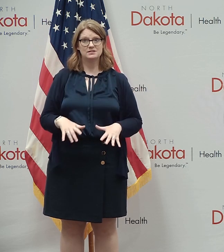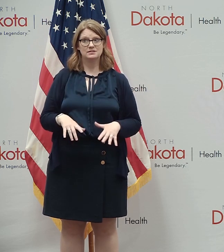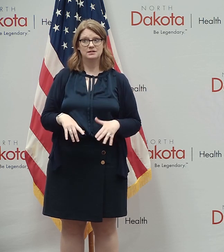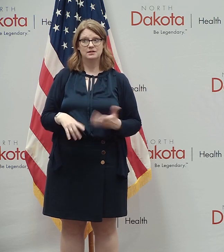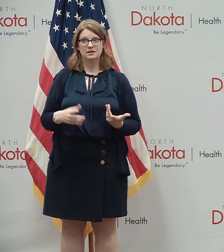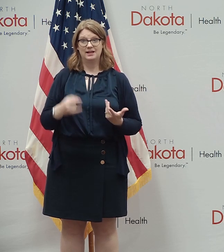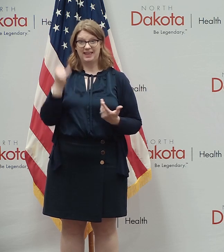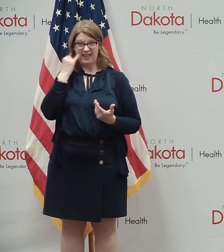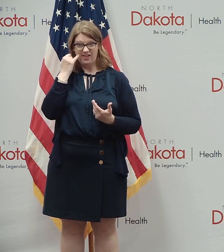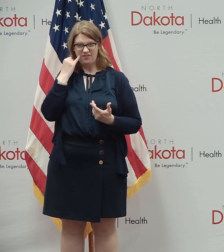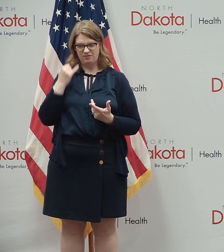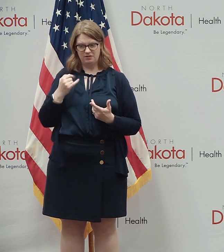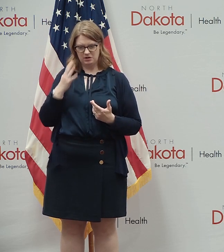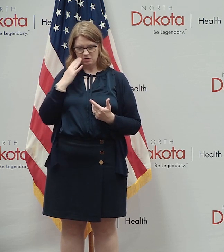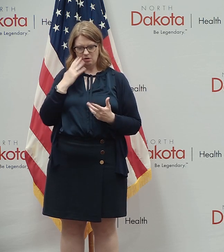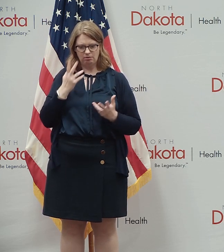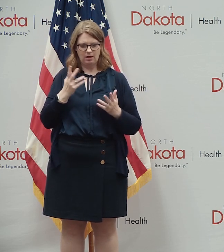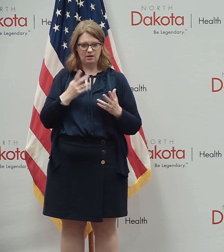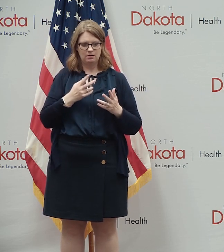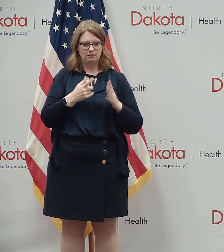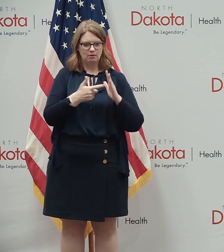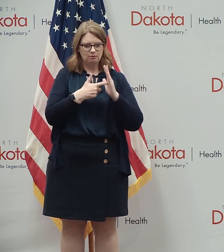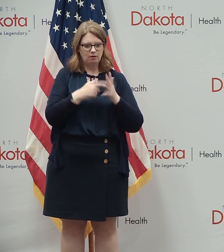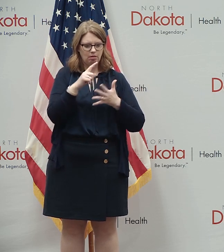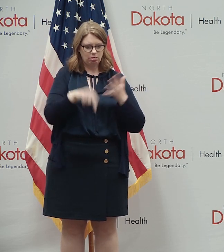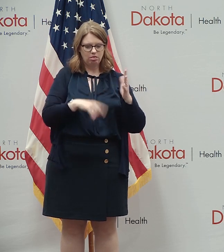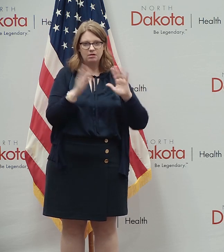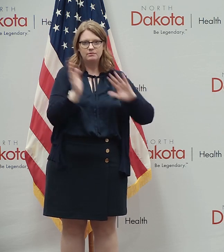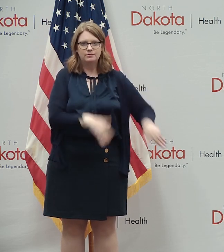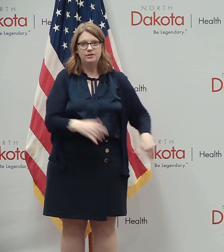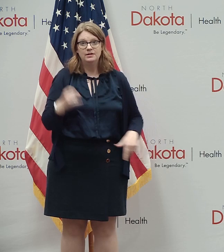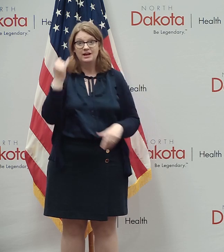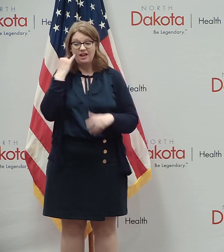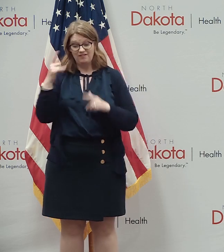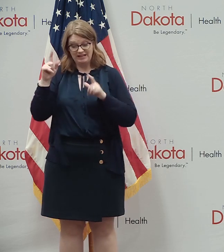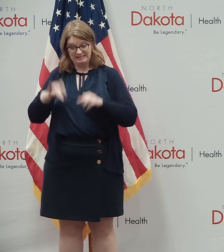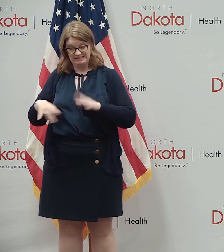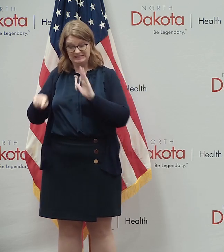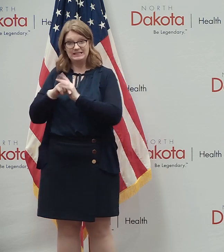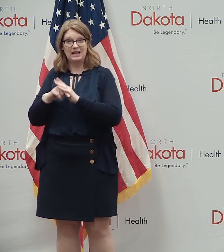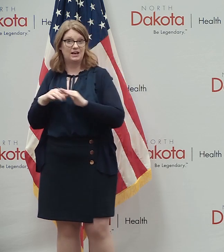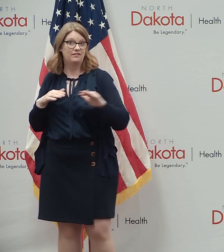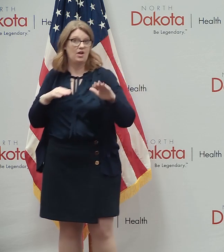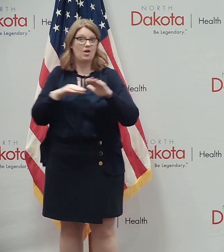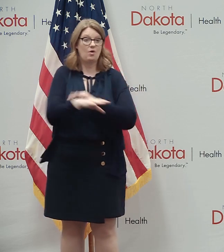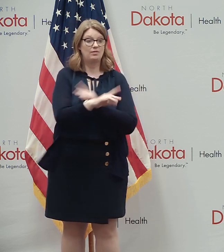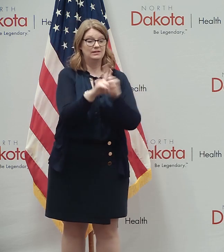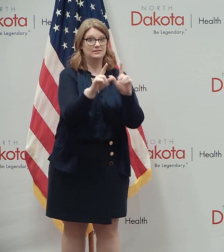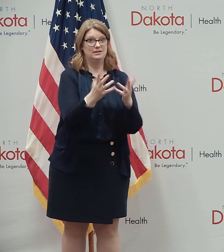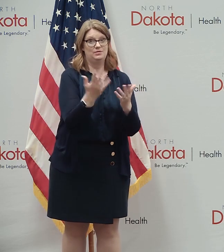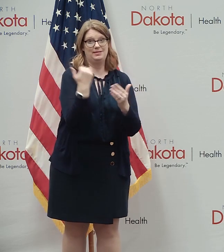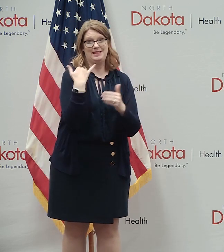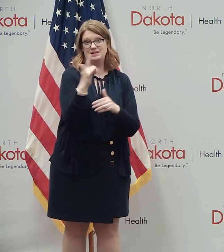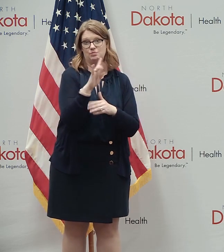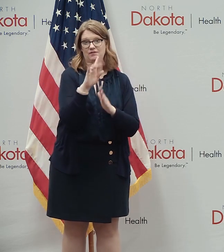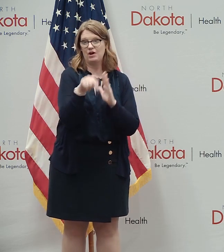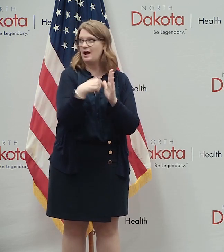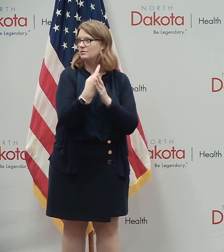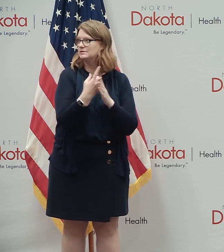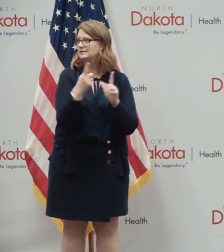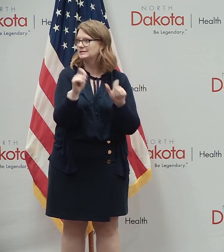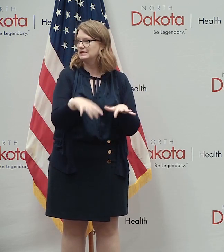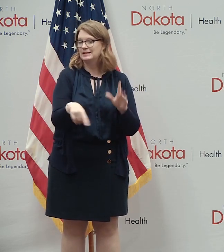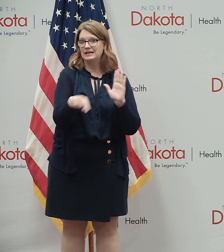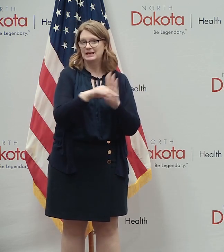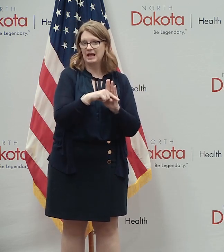jump this gating period and I can go visit my loved one if I've tested negative within the last 24 hours, if we can do